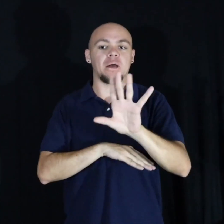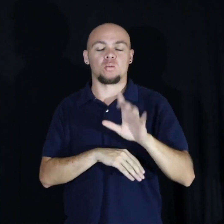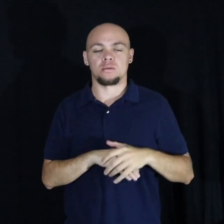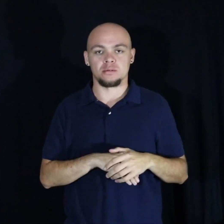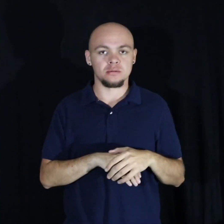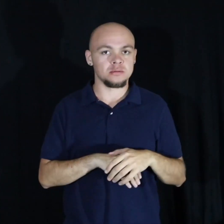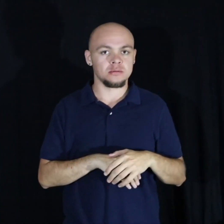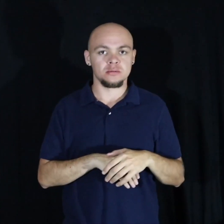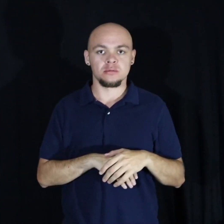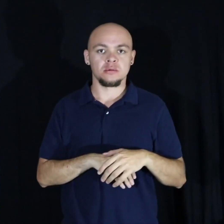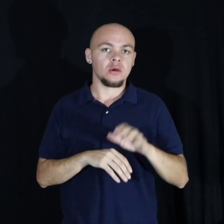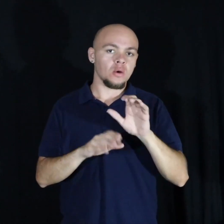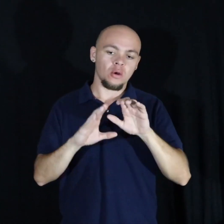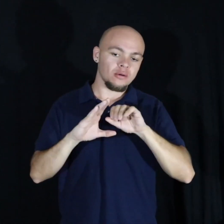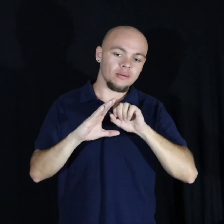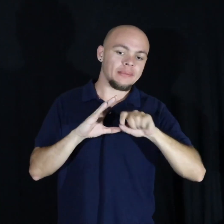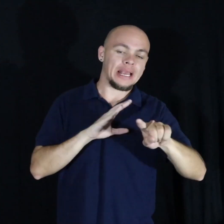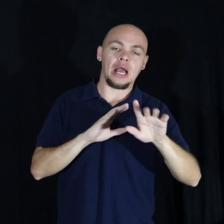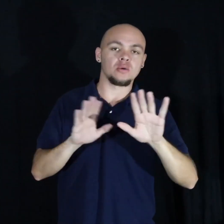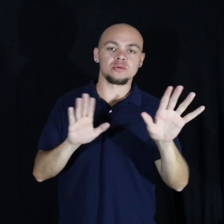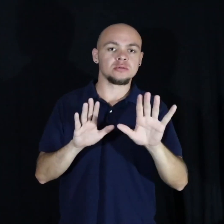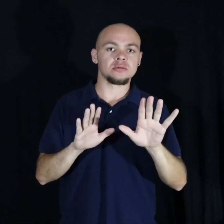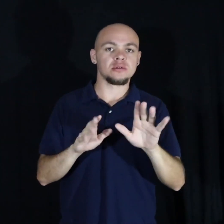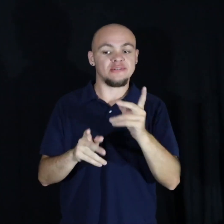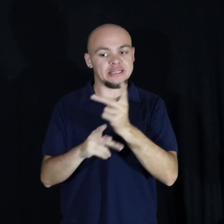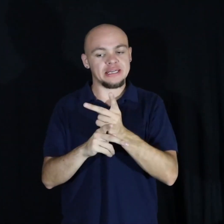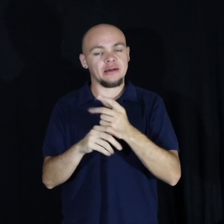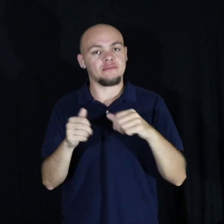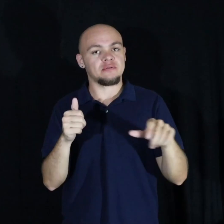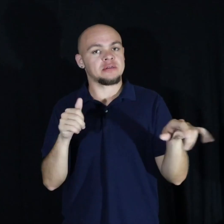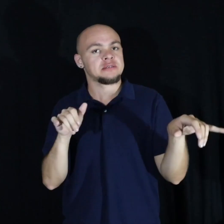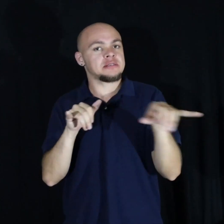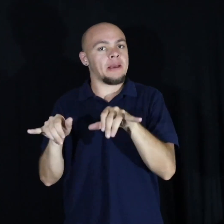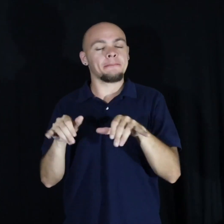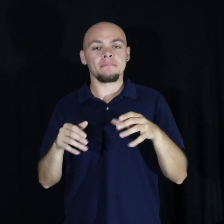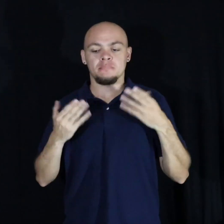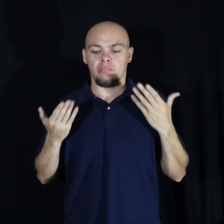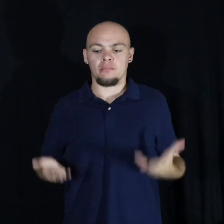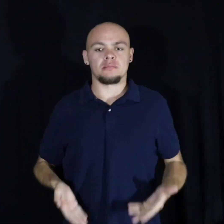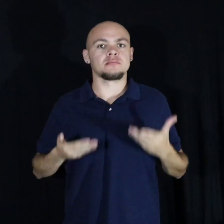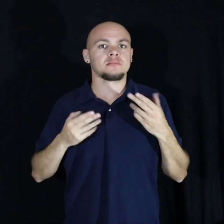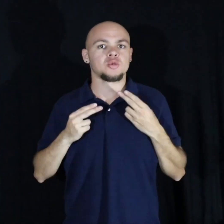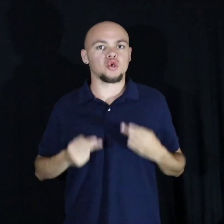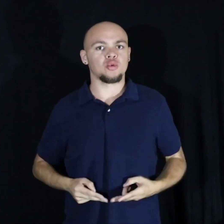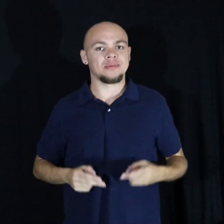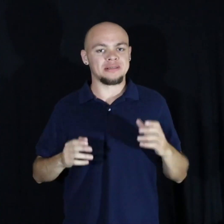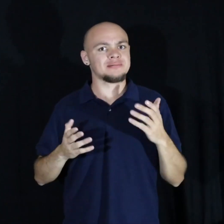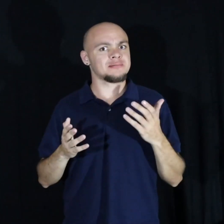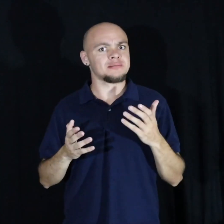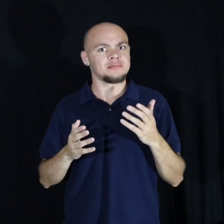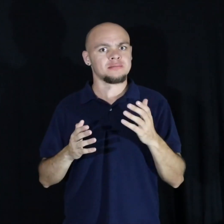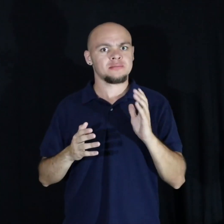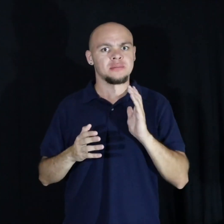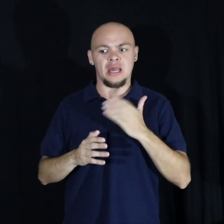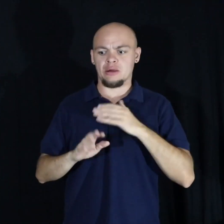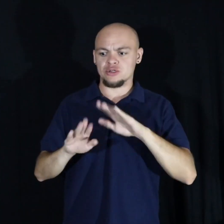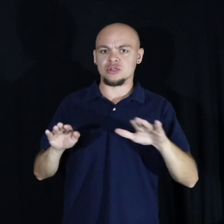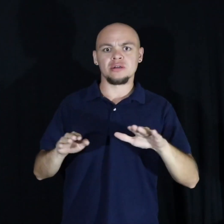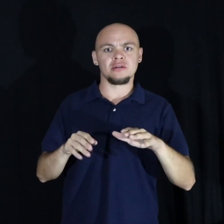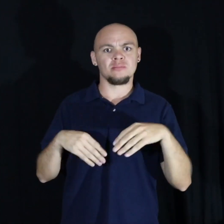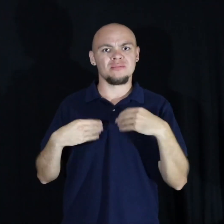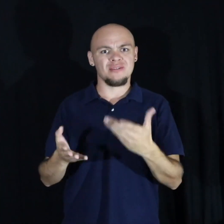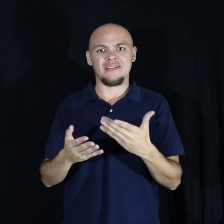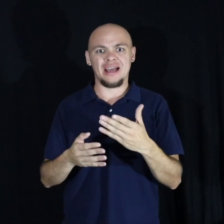driven out the cave, or from the pride. So too for us civilized human beings. who owe our children beyond food, clothing, and